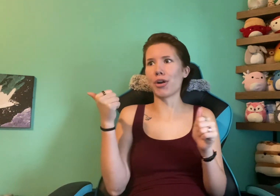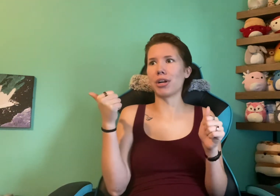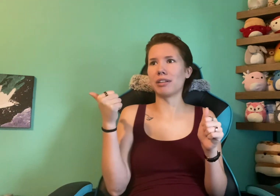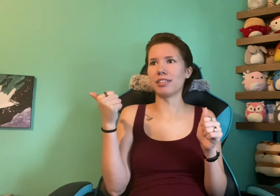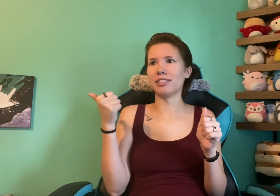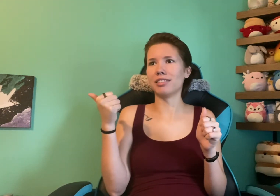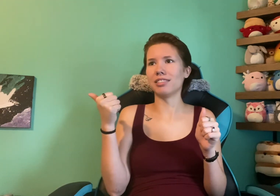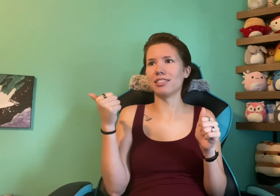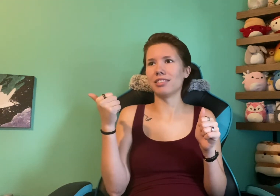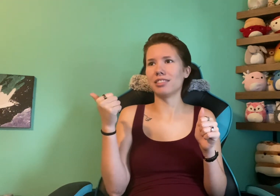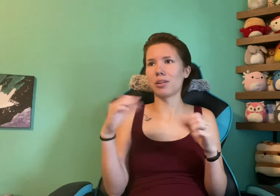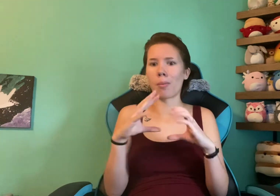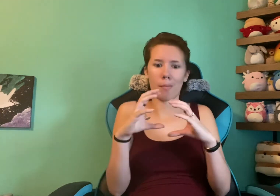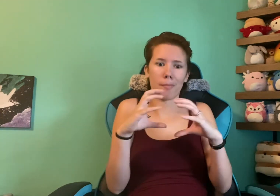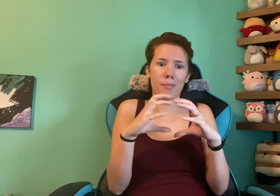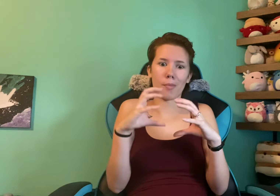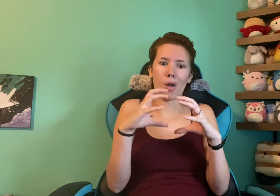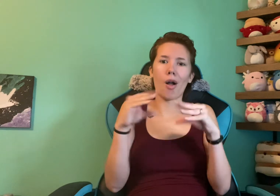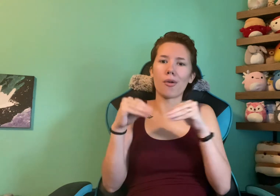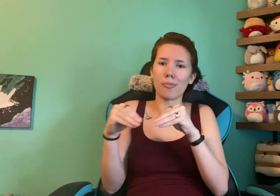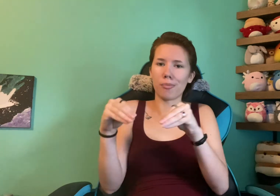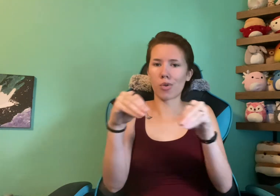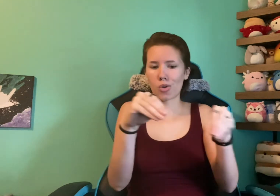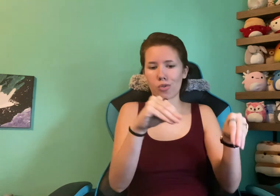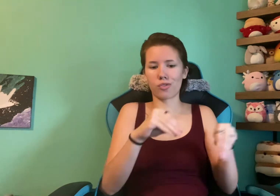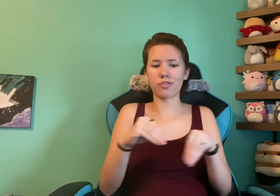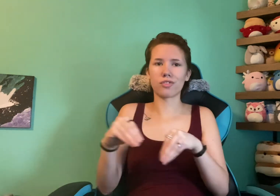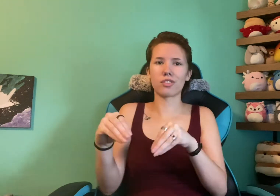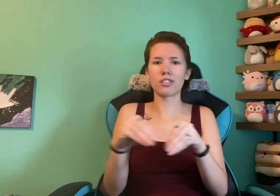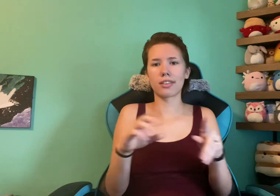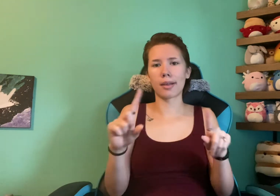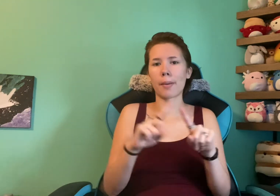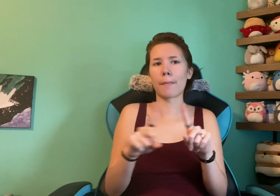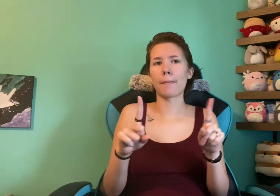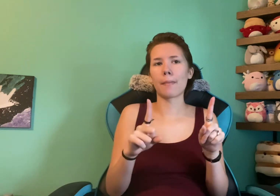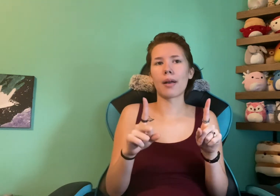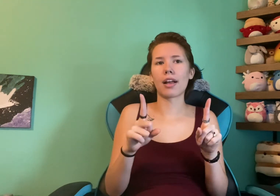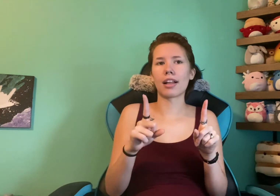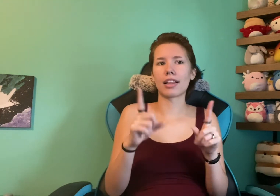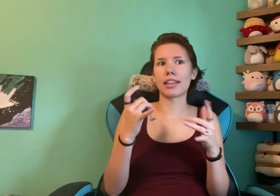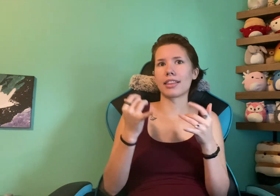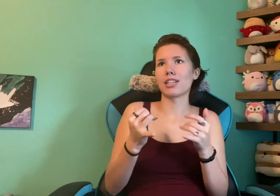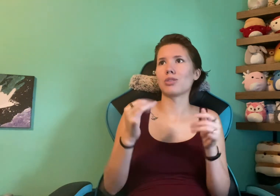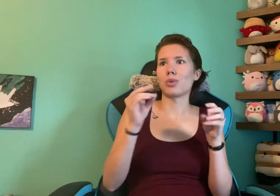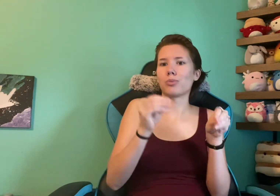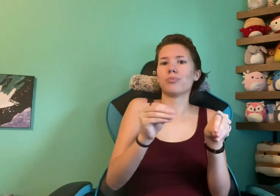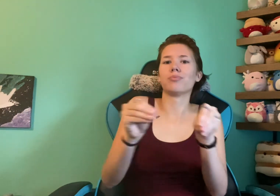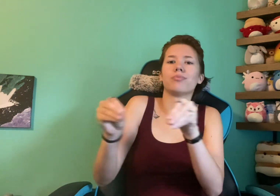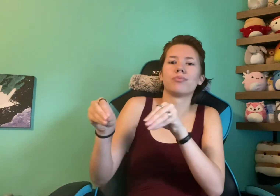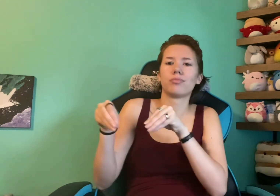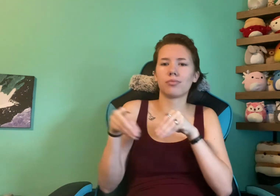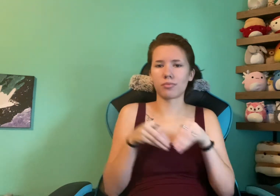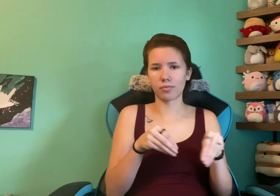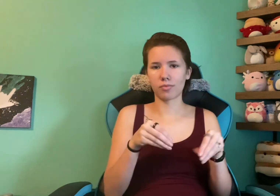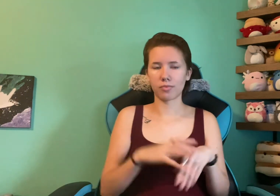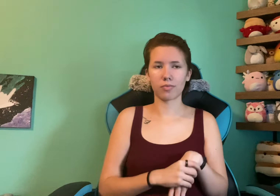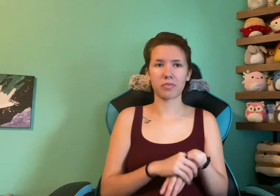bodies in the solar system. But this moon, the reverse direction, which is perfectly okay as far as the laws of gravity are